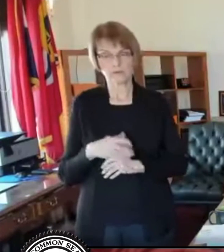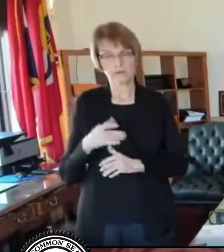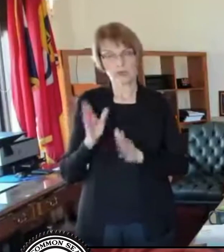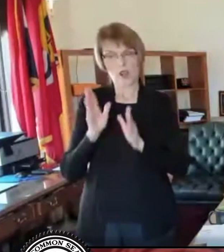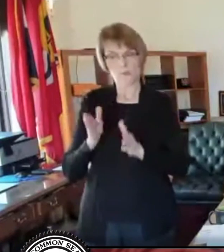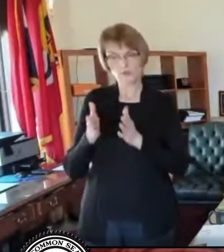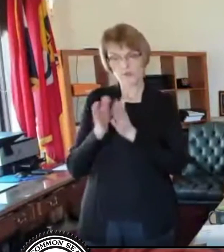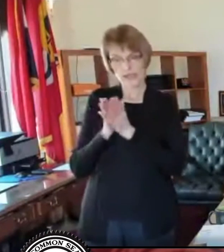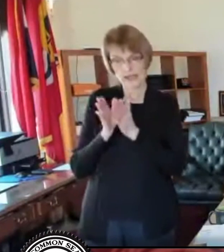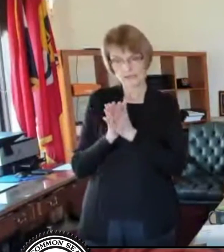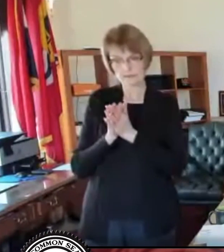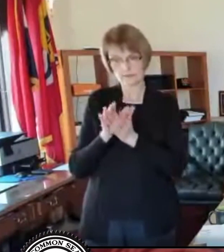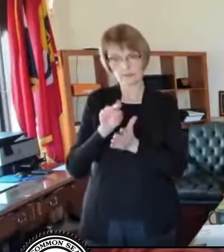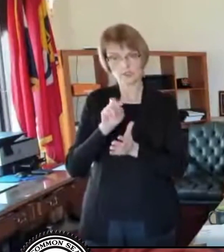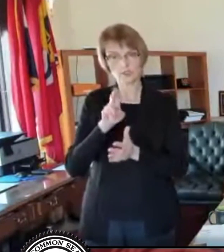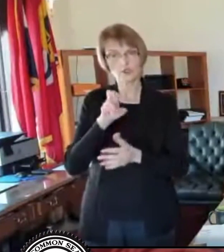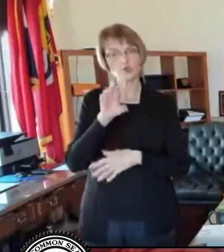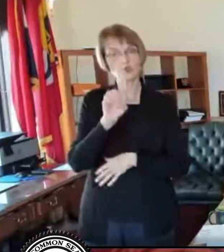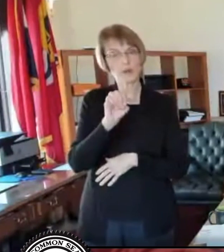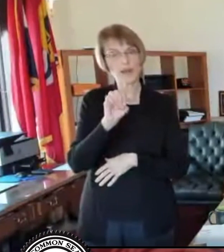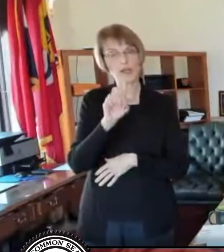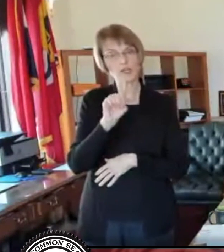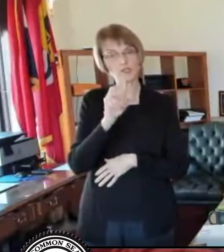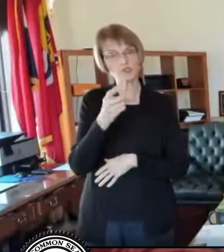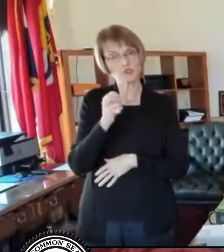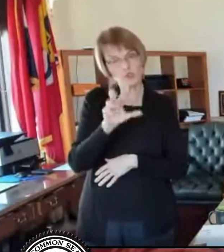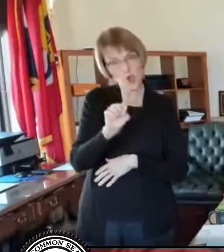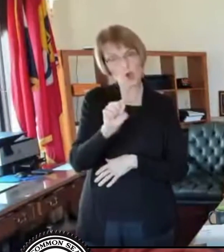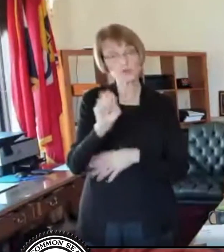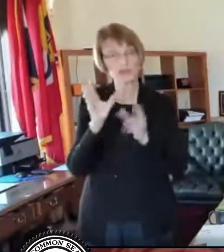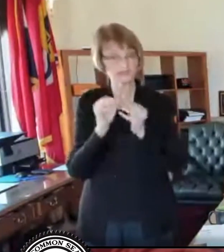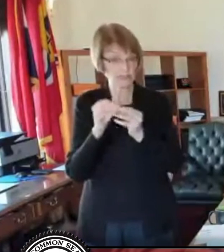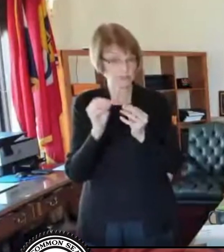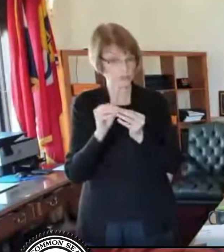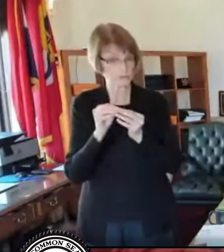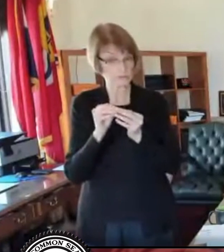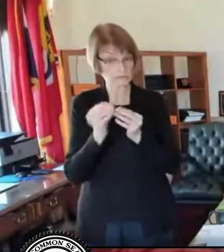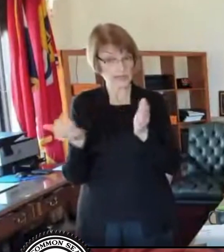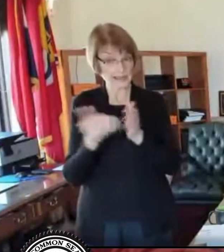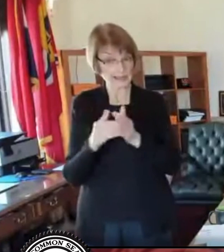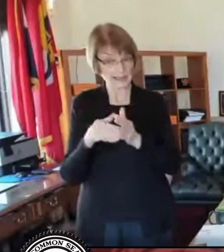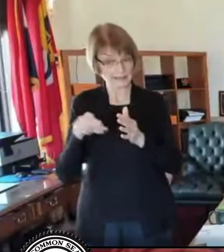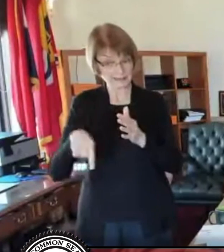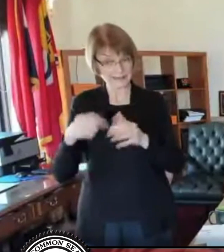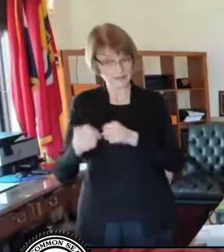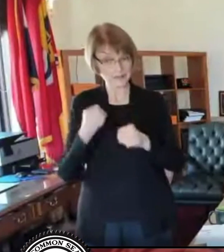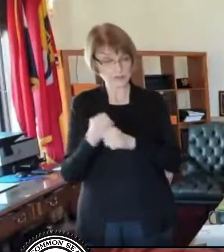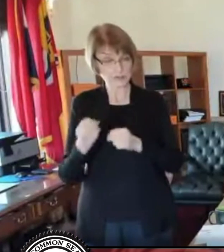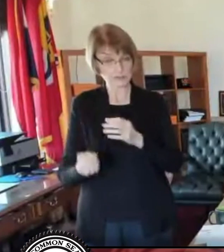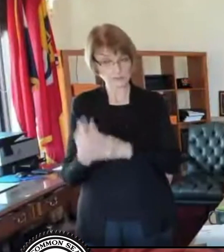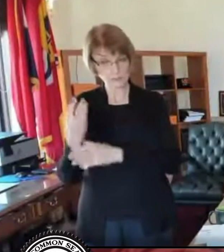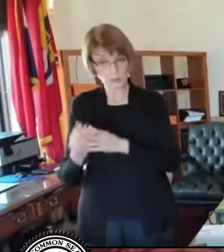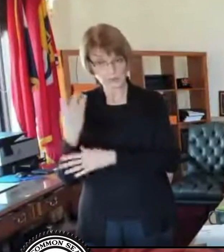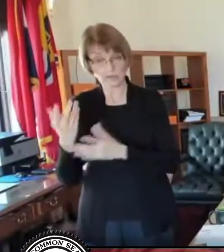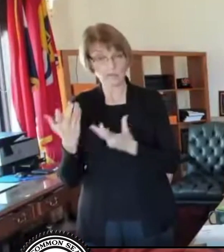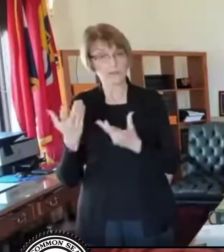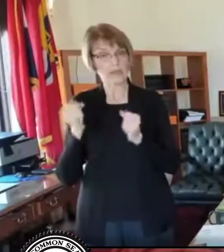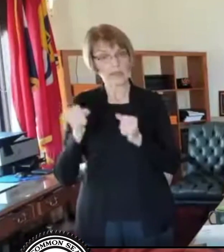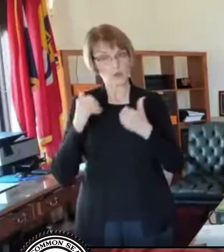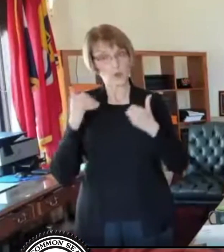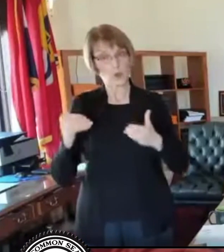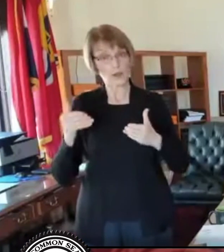asks about trade shows and conventions returning this spring. Could those possibly be held without any capacity